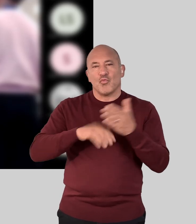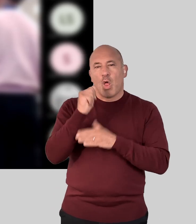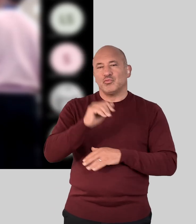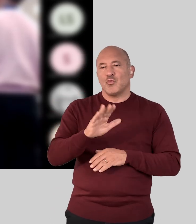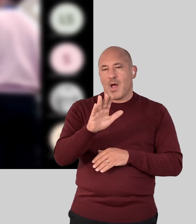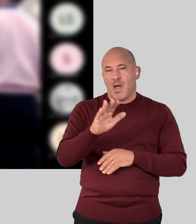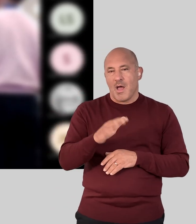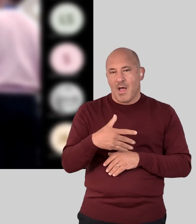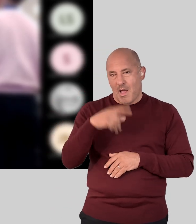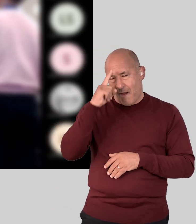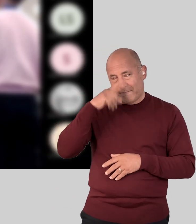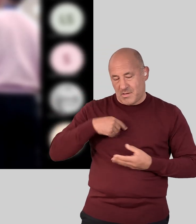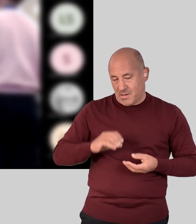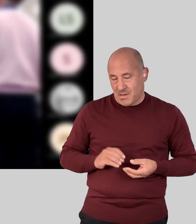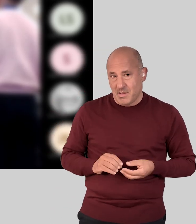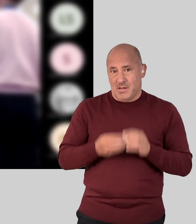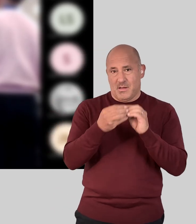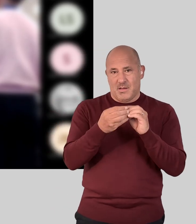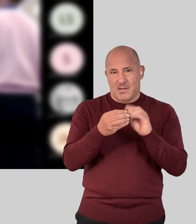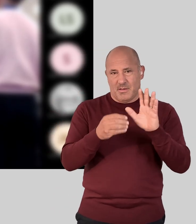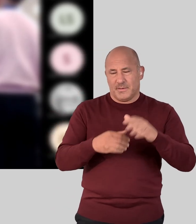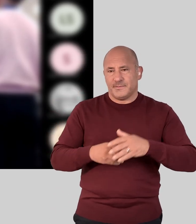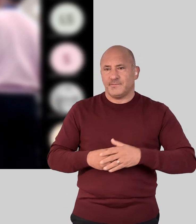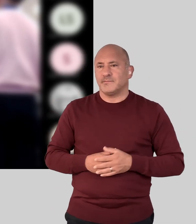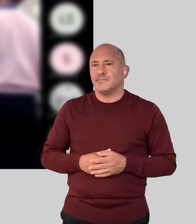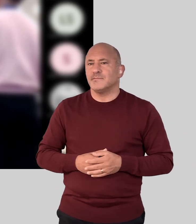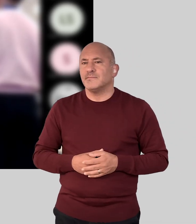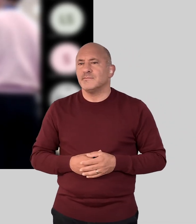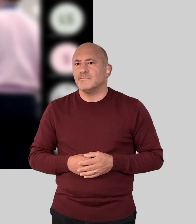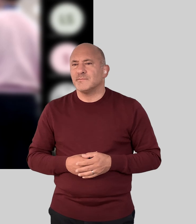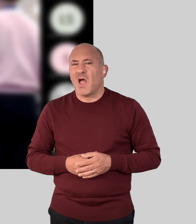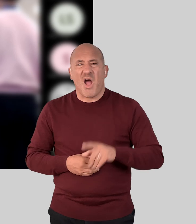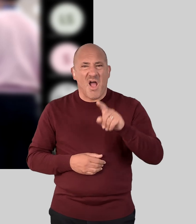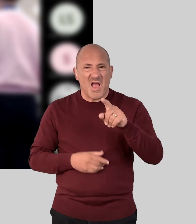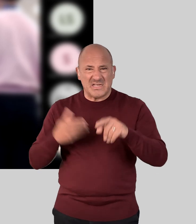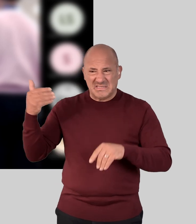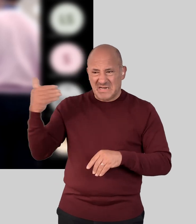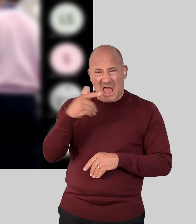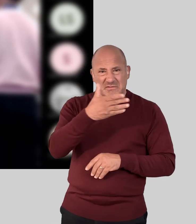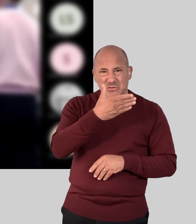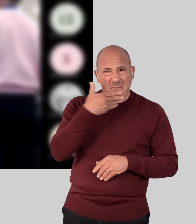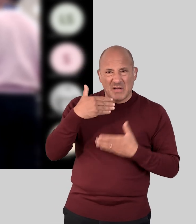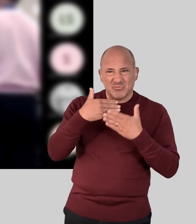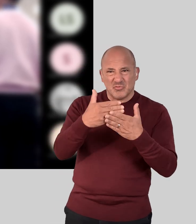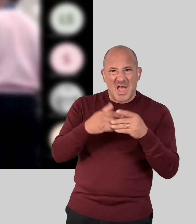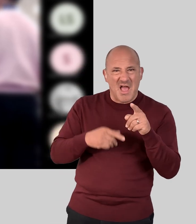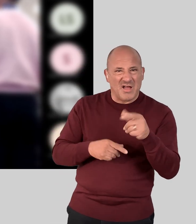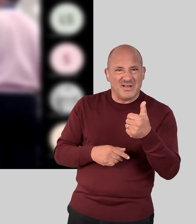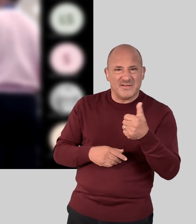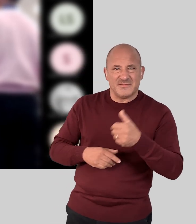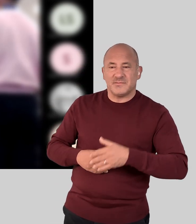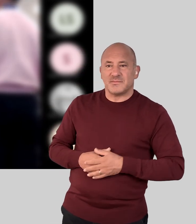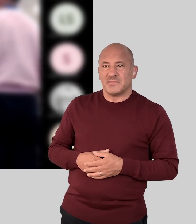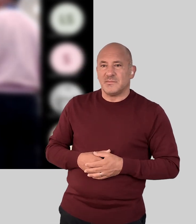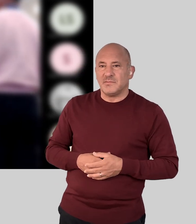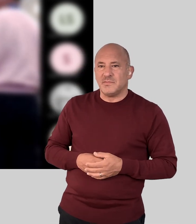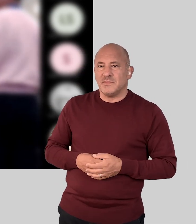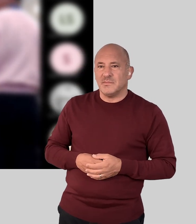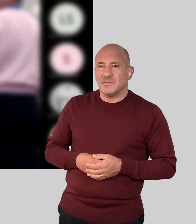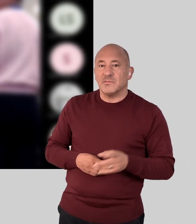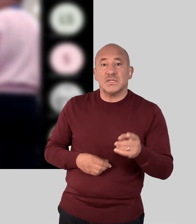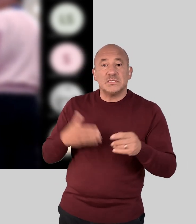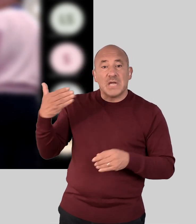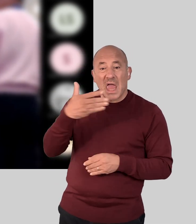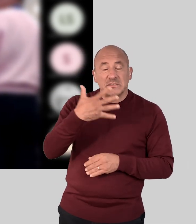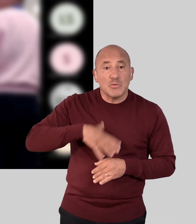I spoke about earlier in the definitions of culture. So I've kind of come up with them.